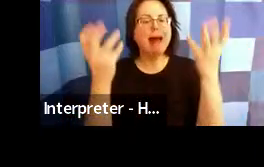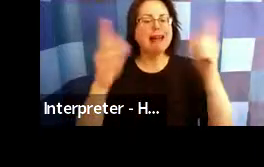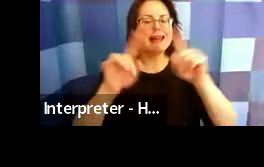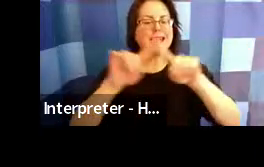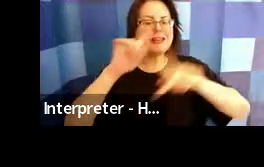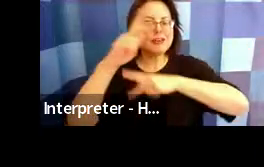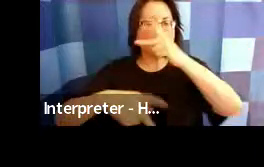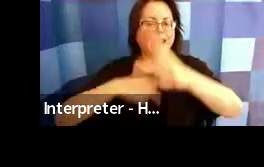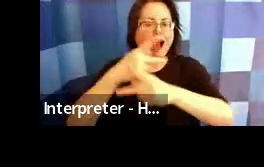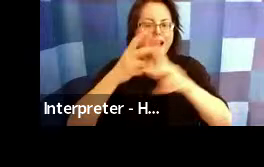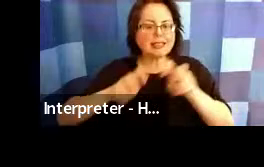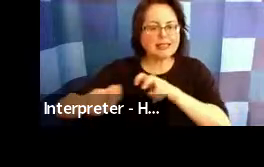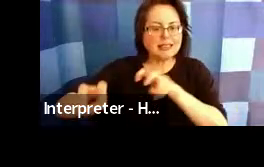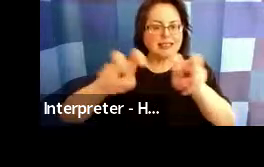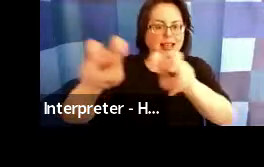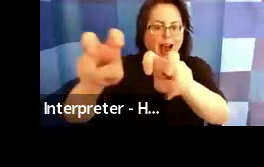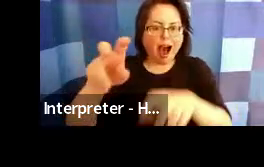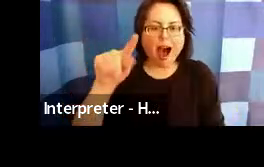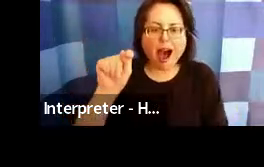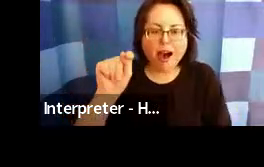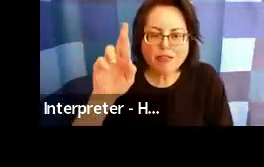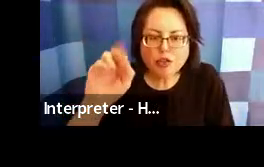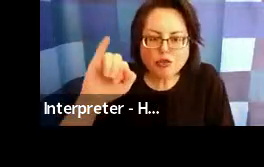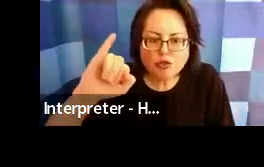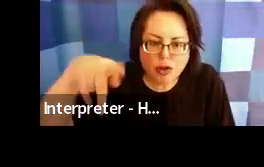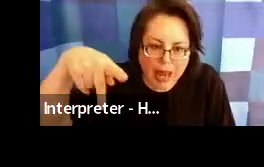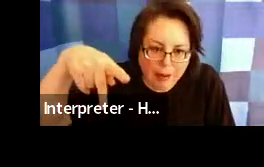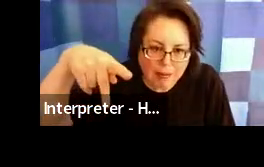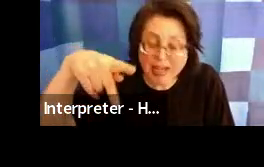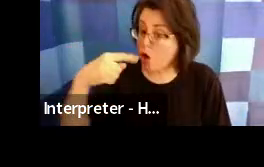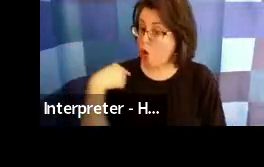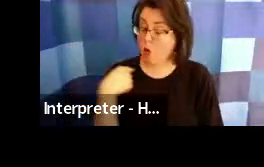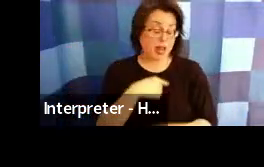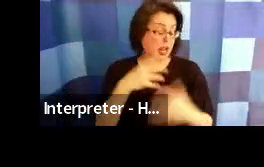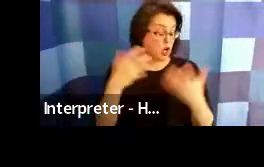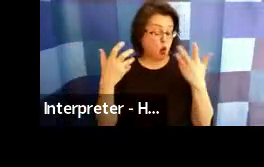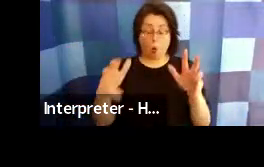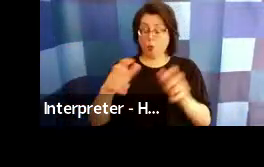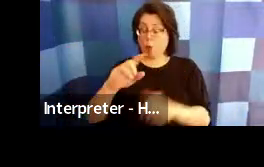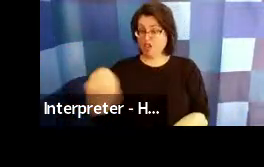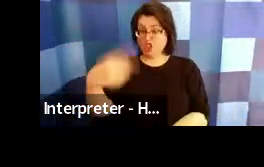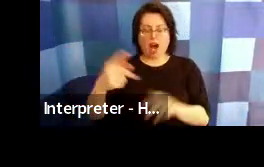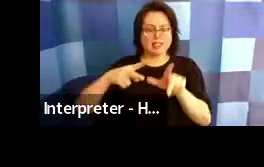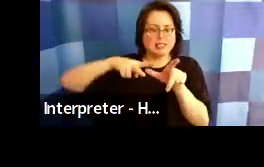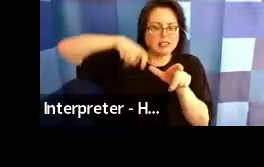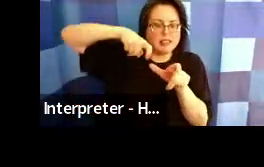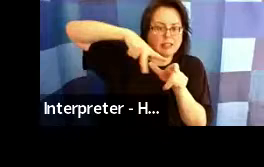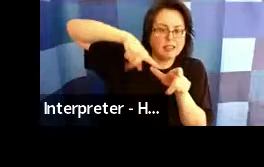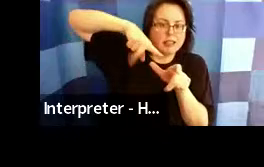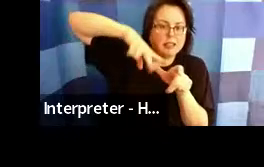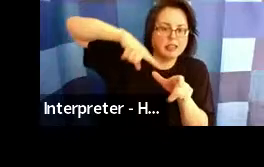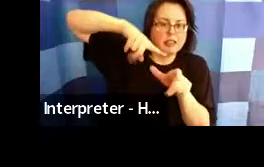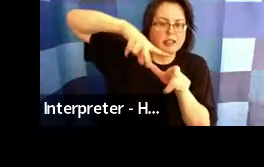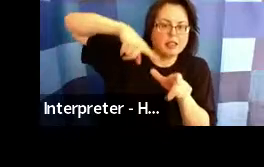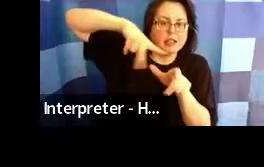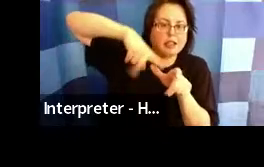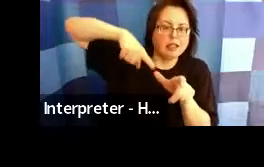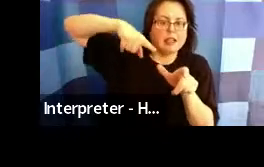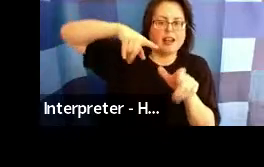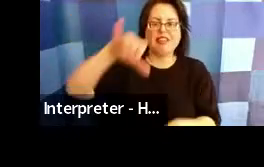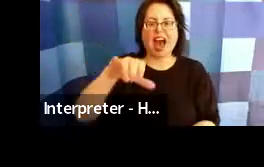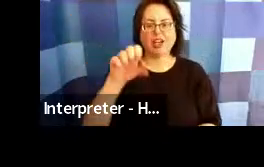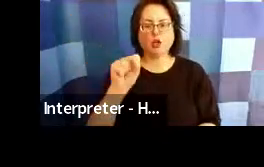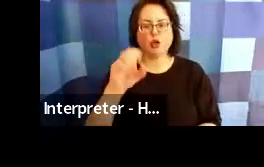just introducing scooters as a standalone, because we know that that cannot serve everyone at all points, but trying to